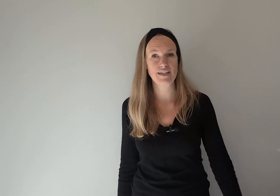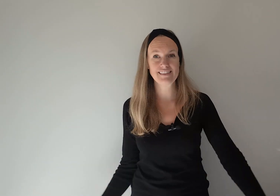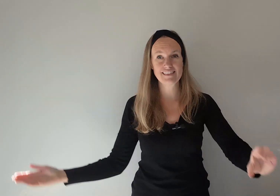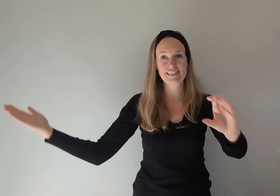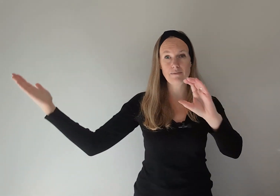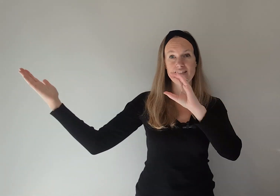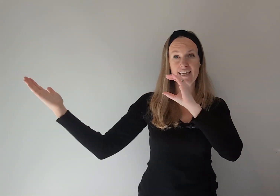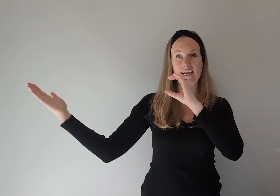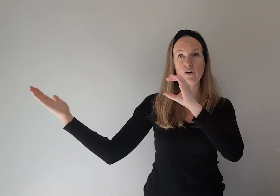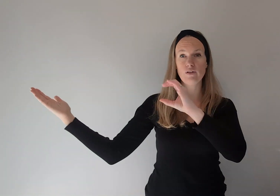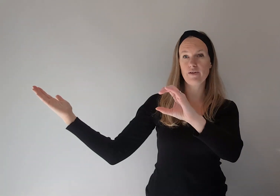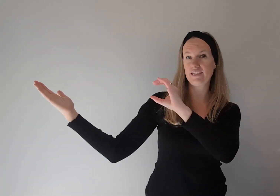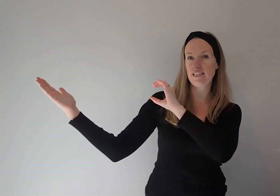Christ is the same as king, only with a C.